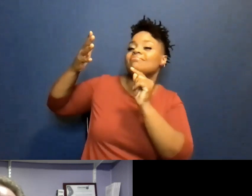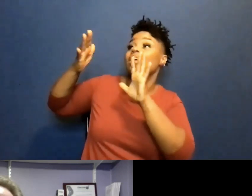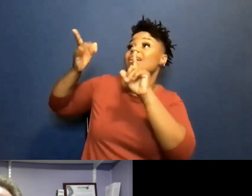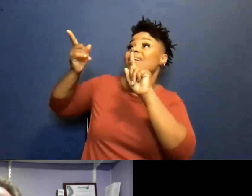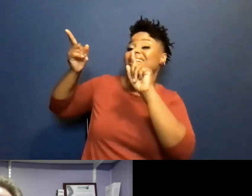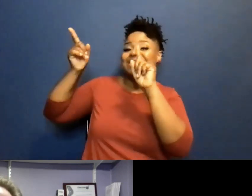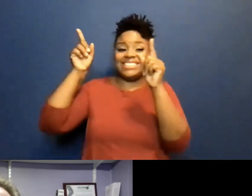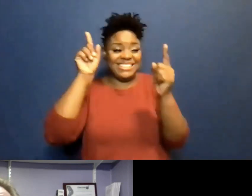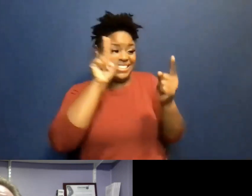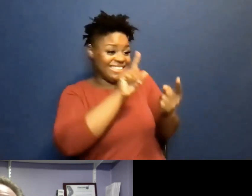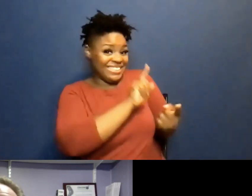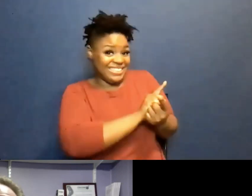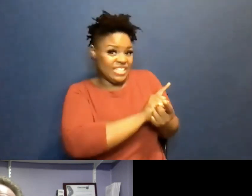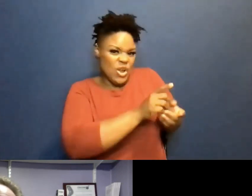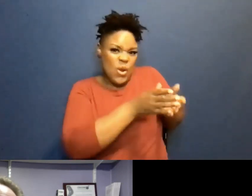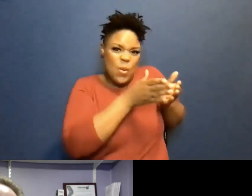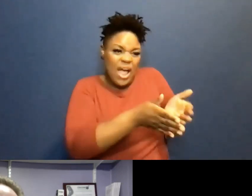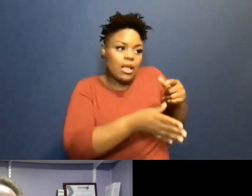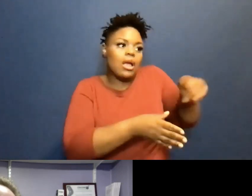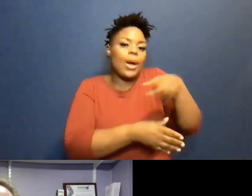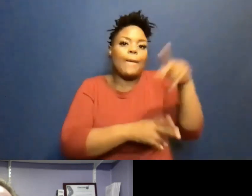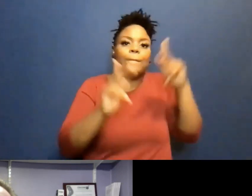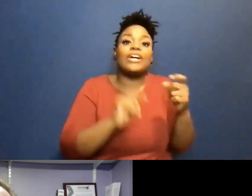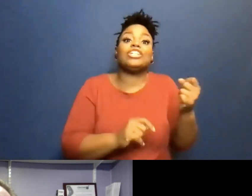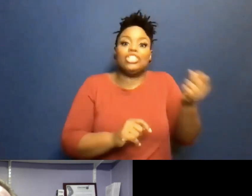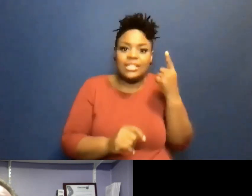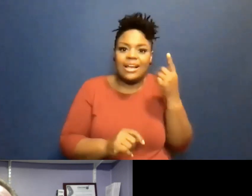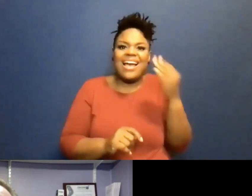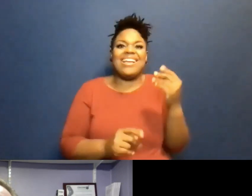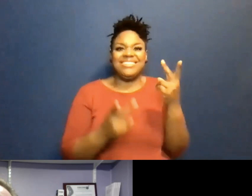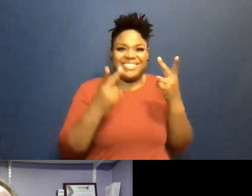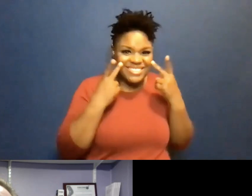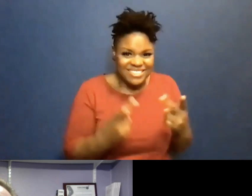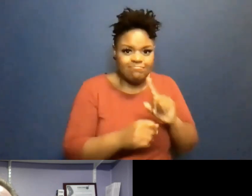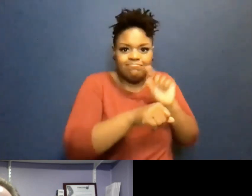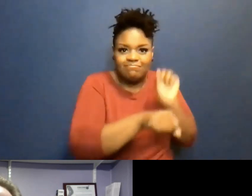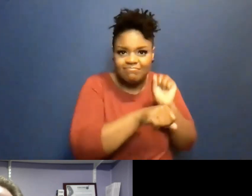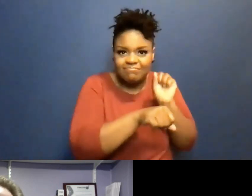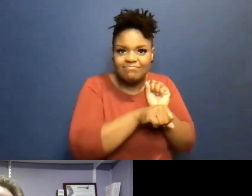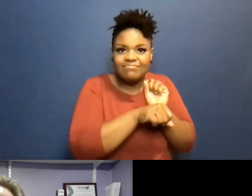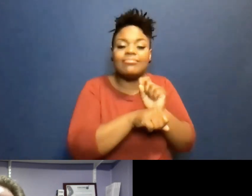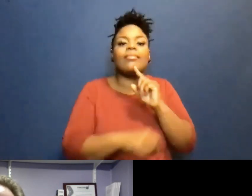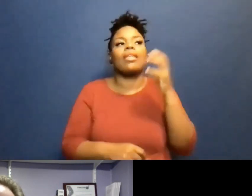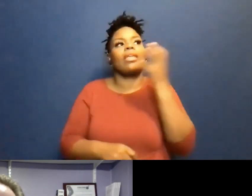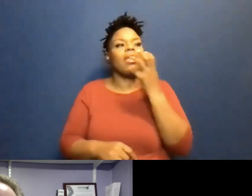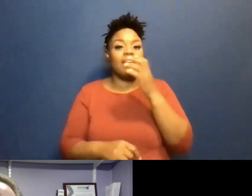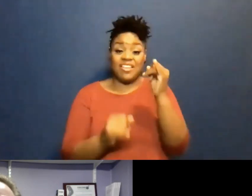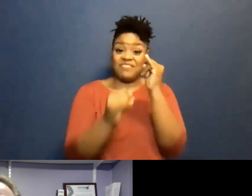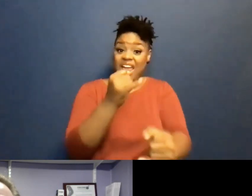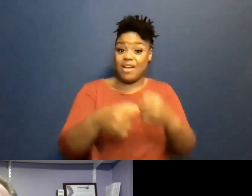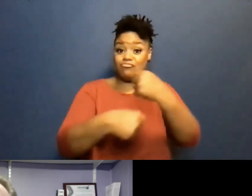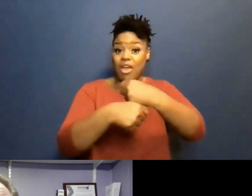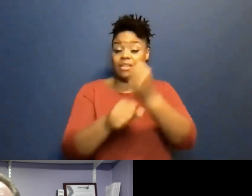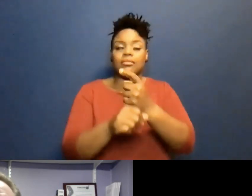was really, I mean, it was really great to see the finished article. I think we began with an